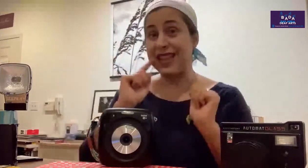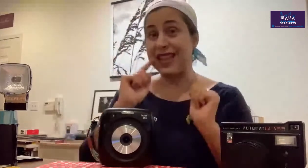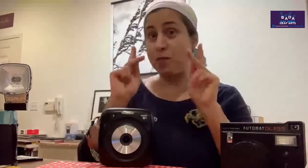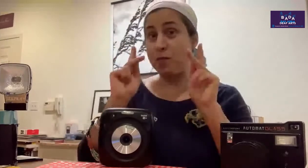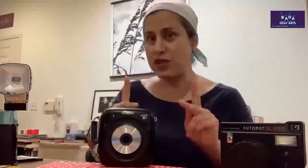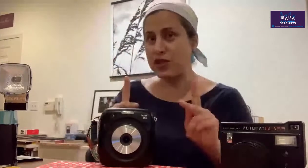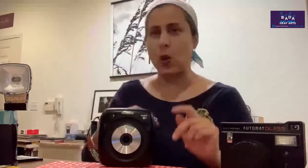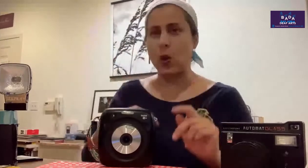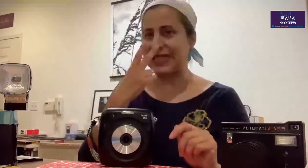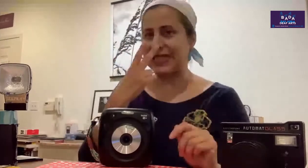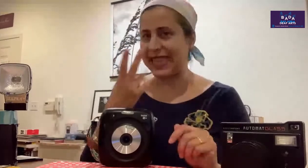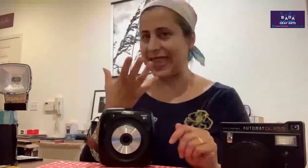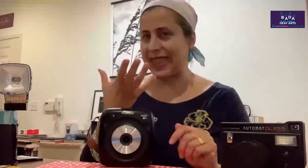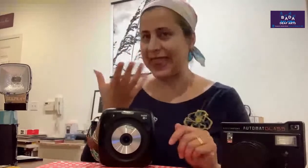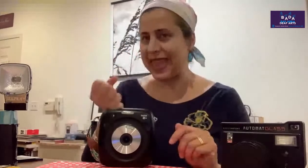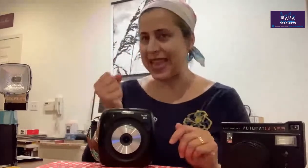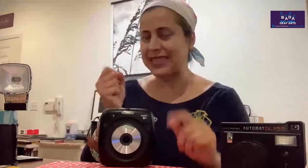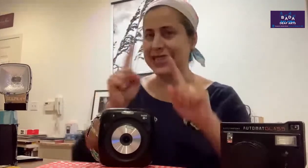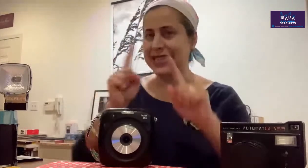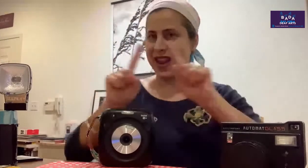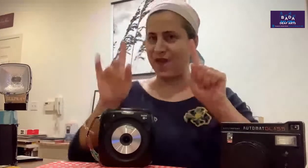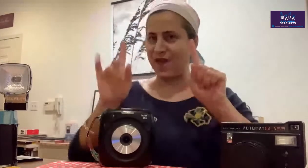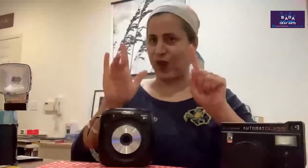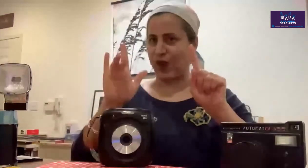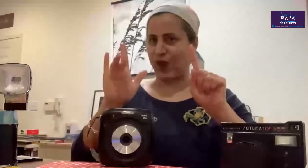flowers are emotive. They tell a story.